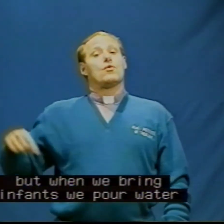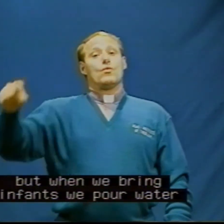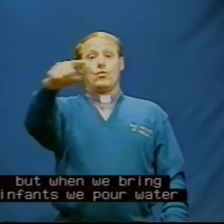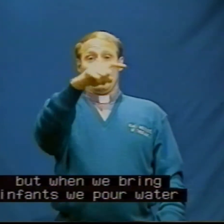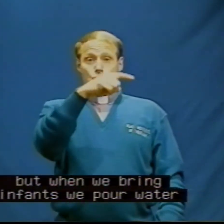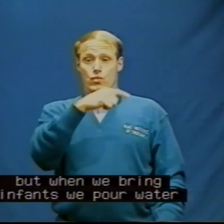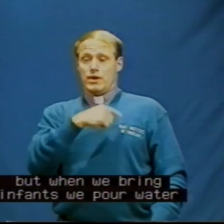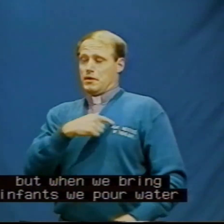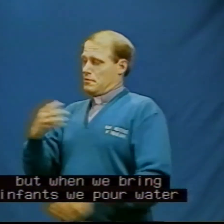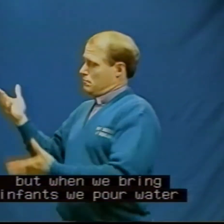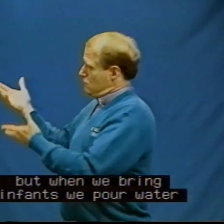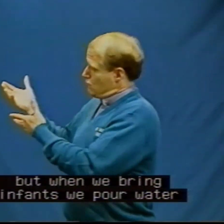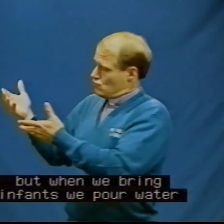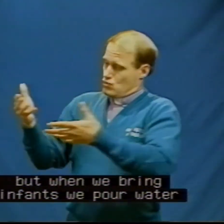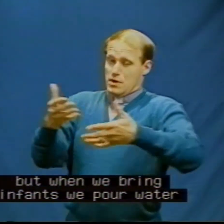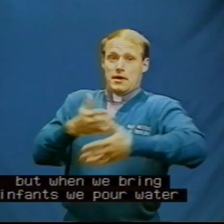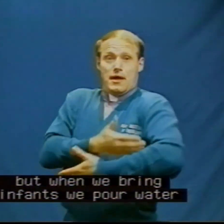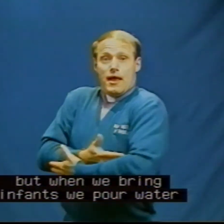but when we bring infants, we pour water.